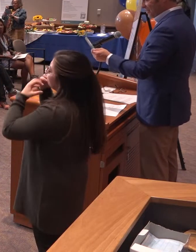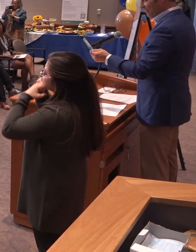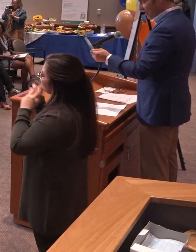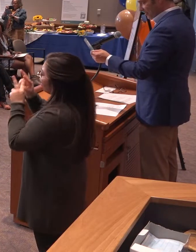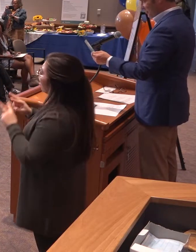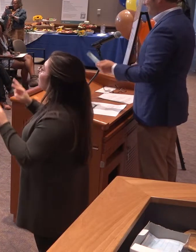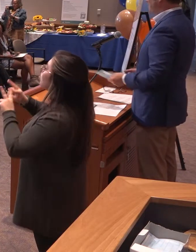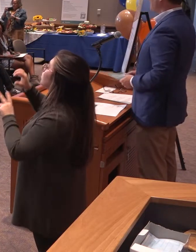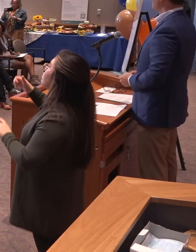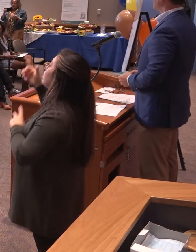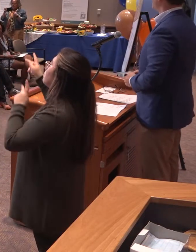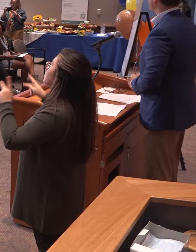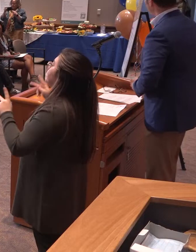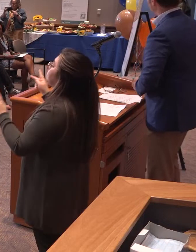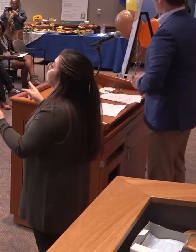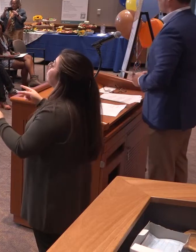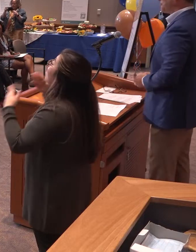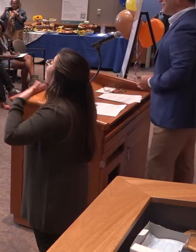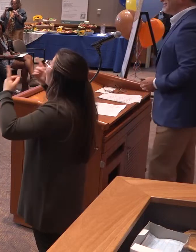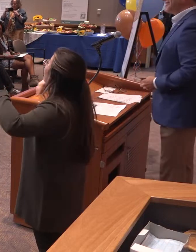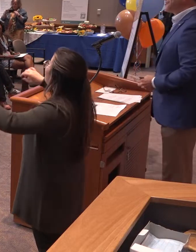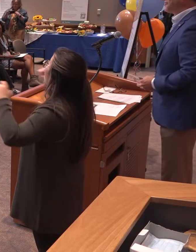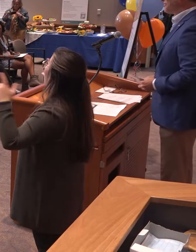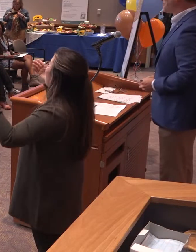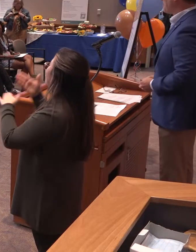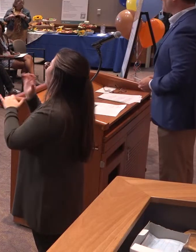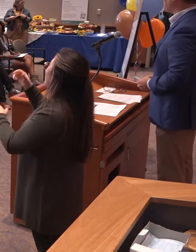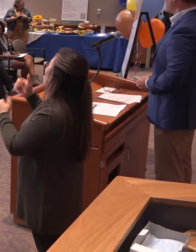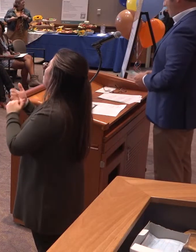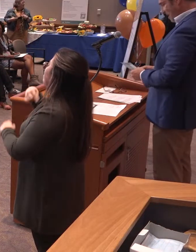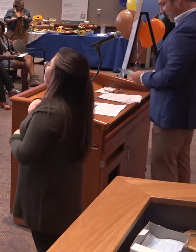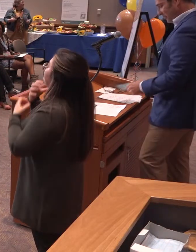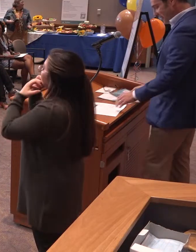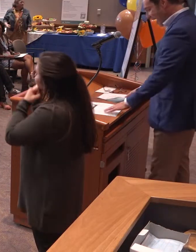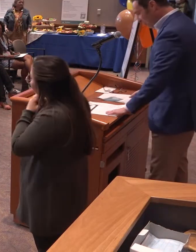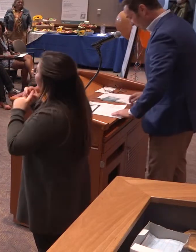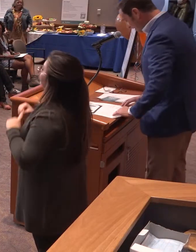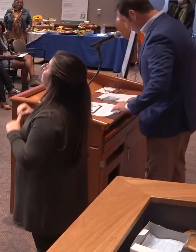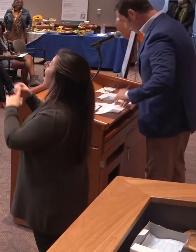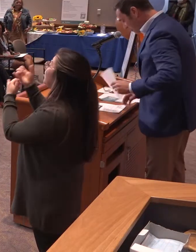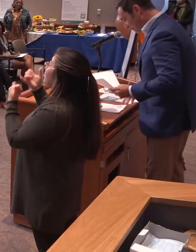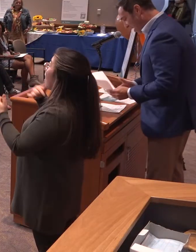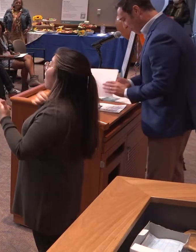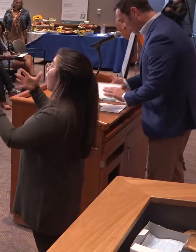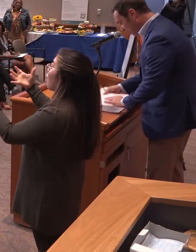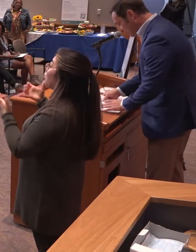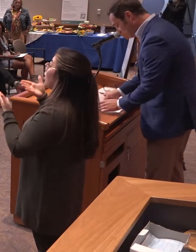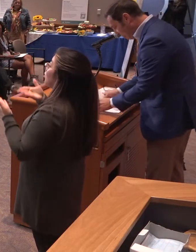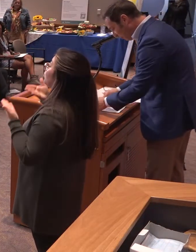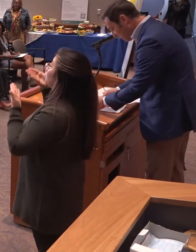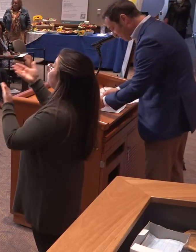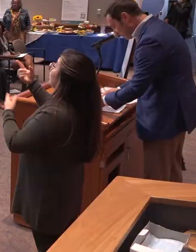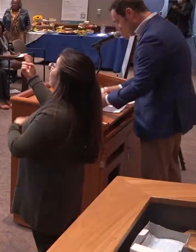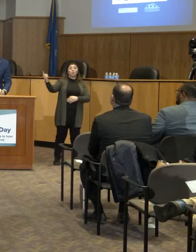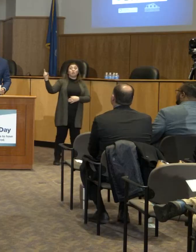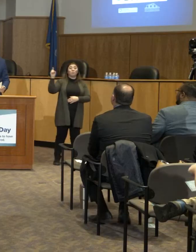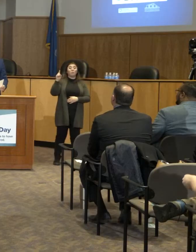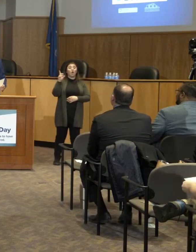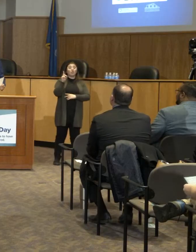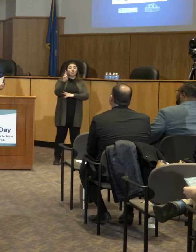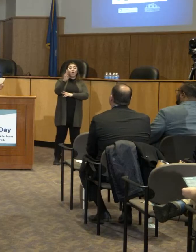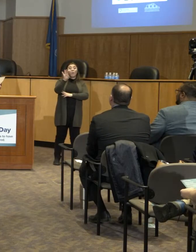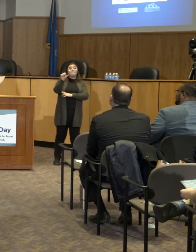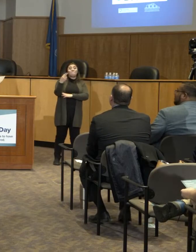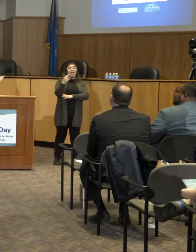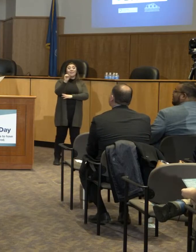values of others. Thank you all for sharing that. It was very special. And I would now like to bring up to the podium Dr.